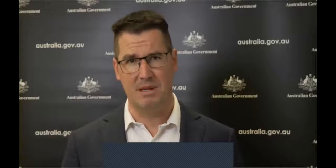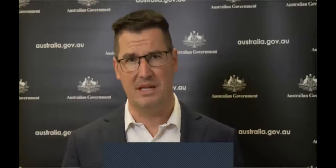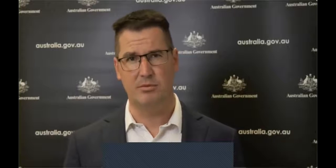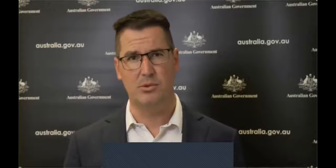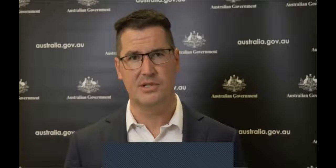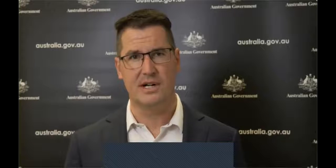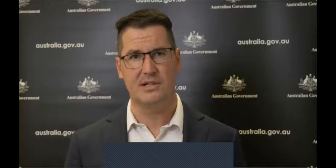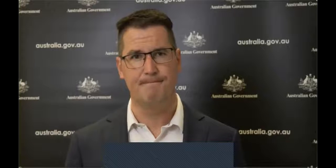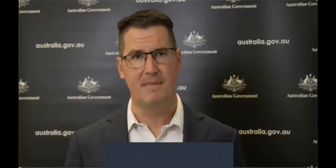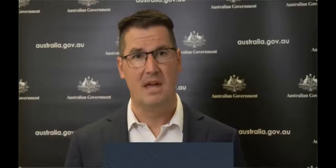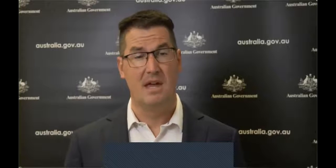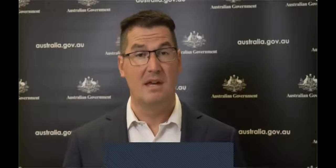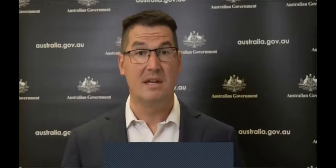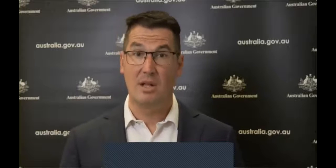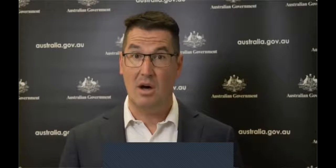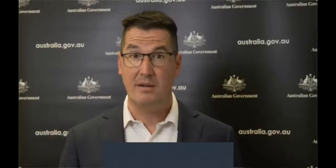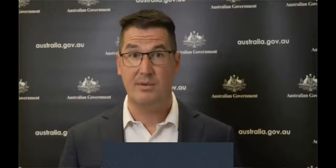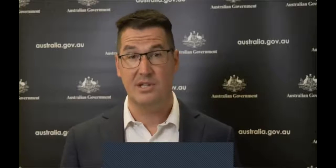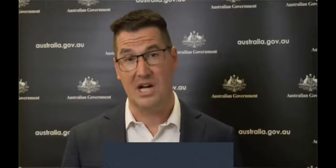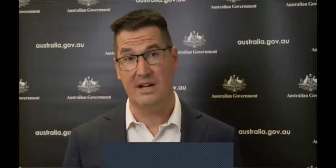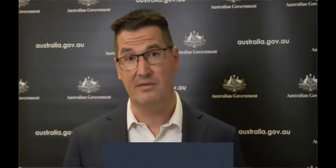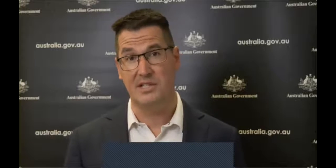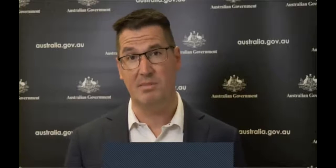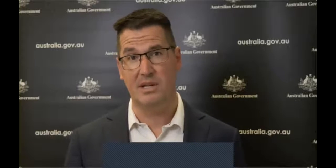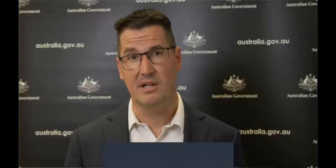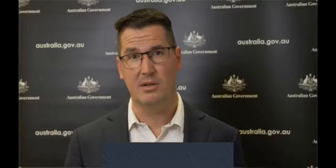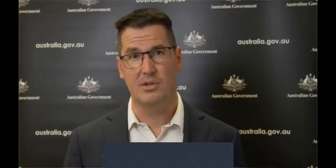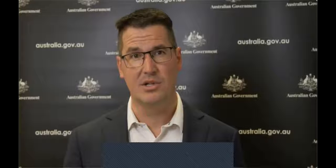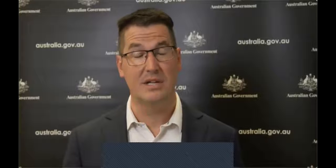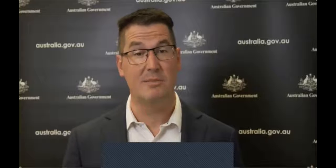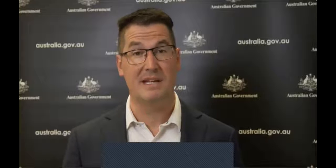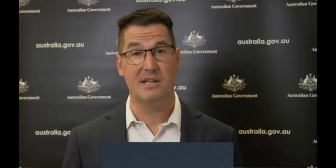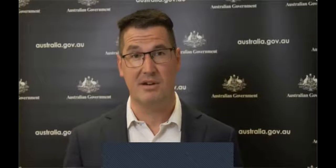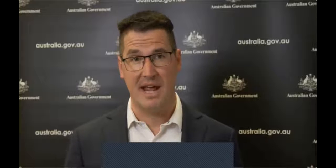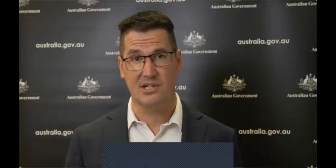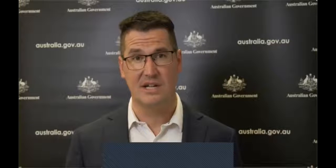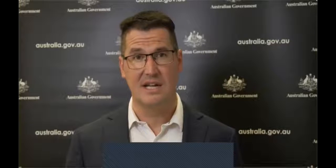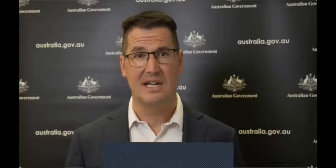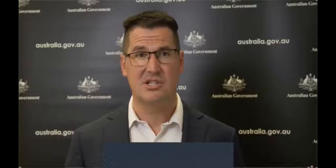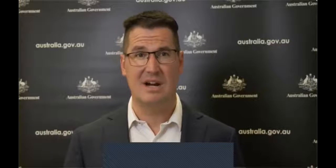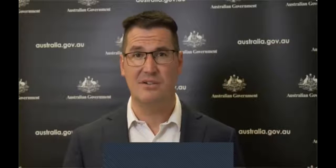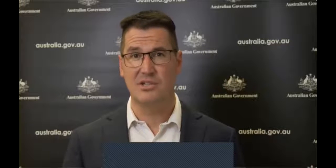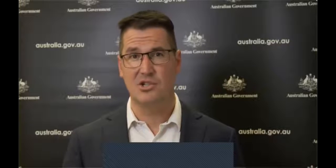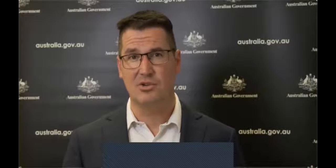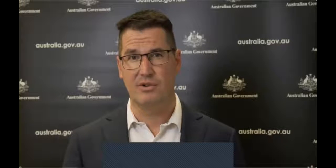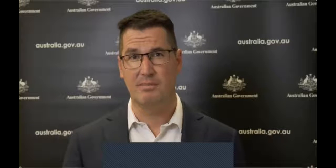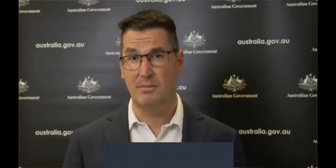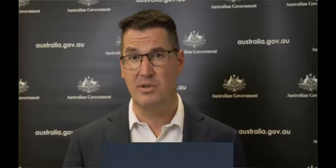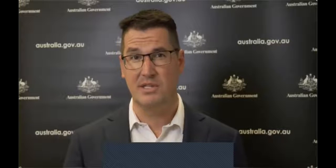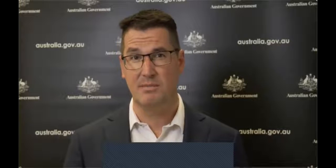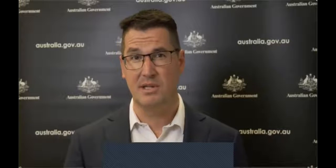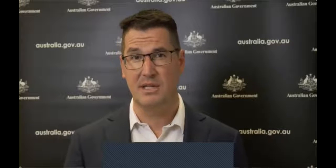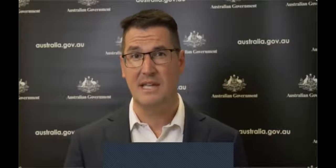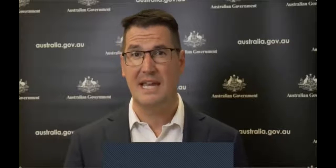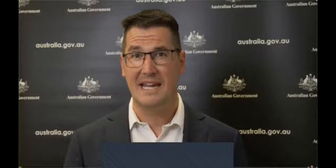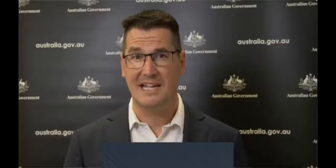caused unbelievable destruction. In line with the Charter of Disability Inclusion in Humanitarian Action, Australia is ensuring people